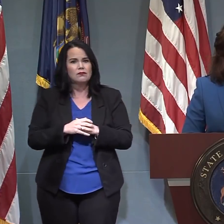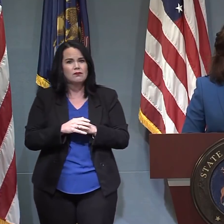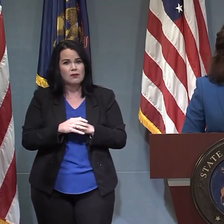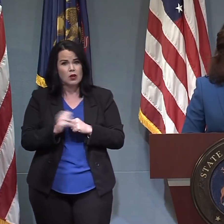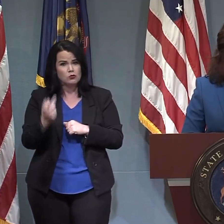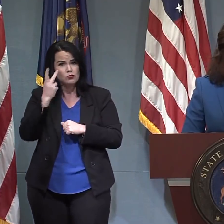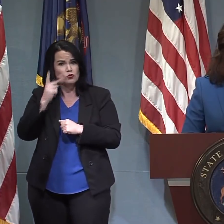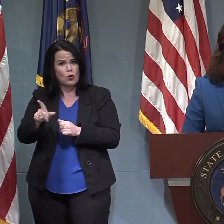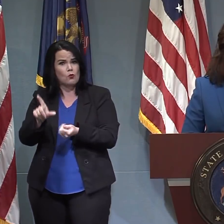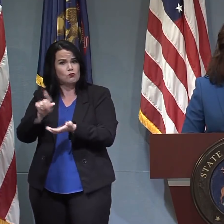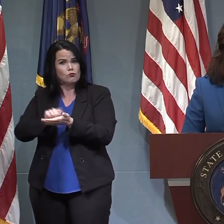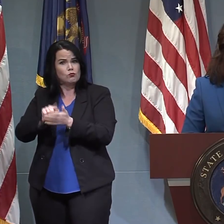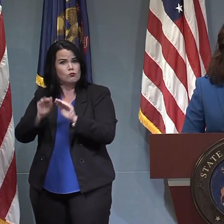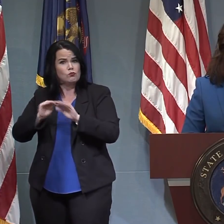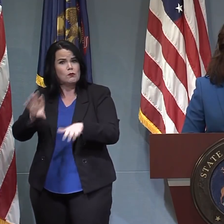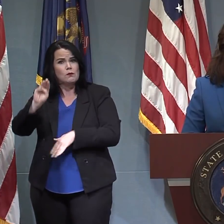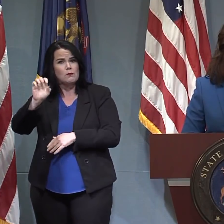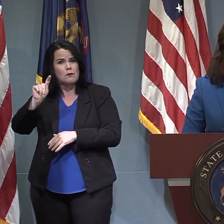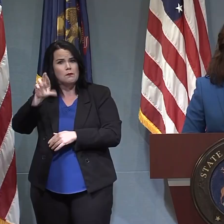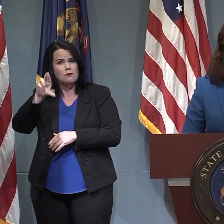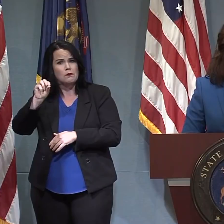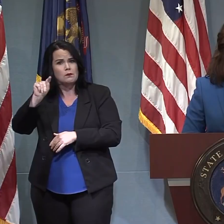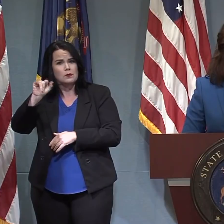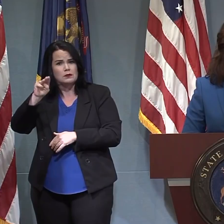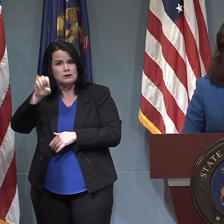today, I think is